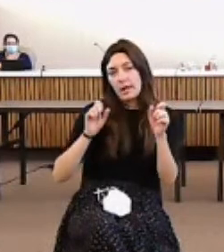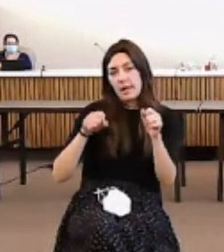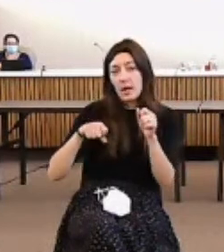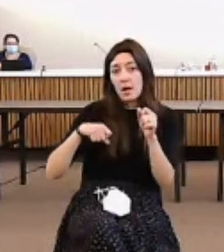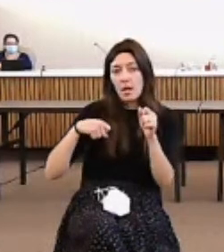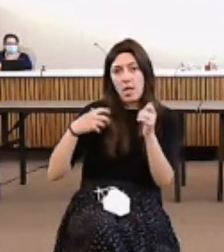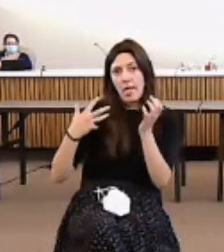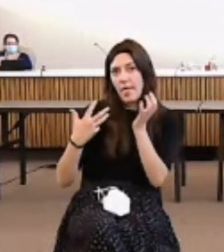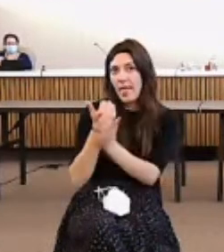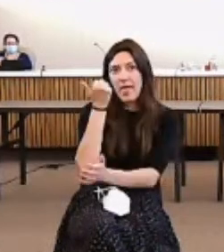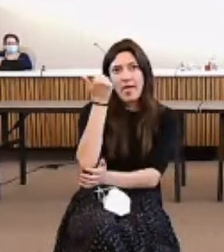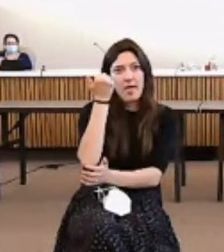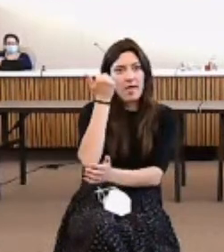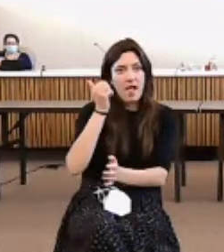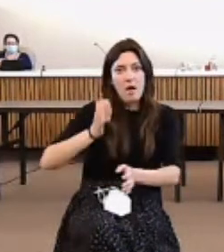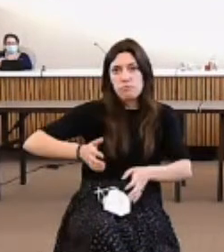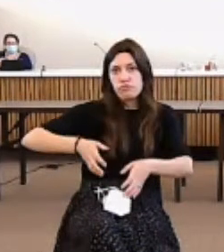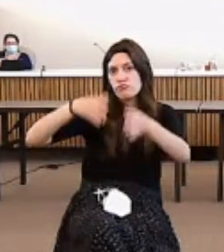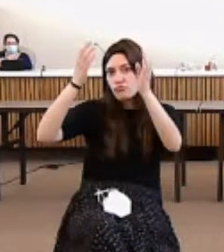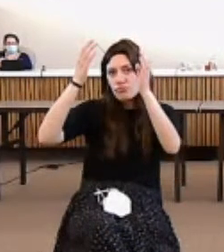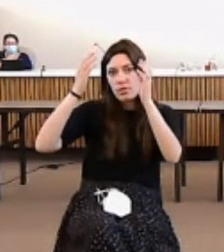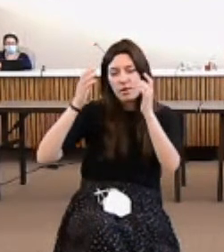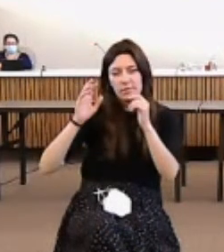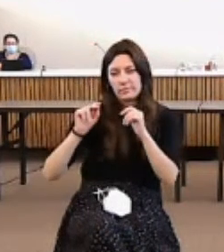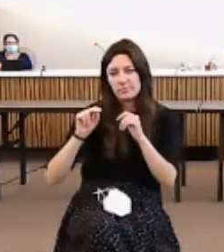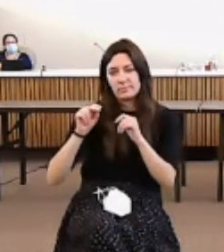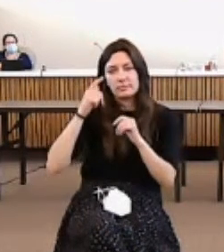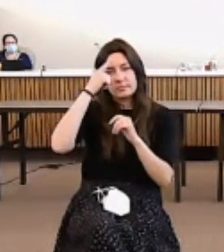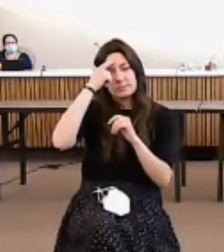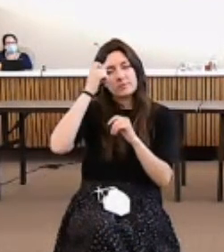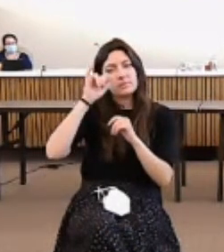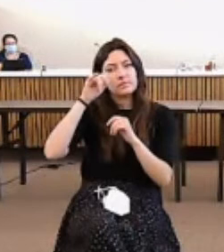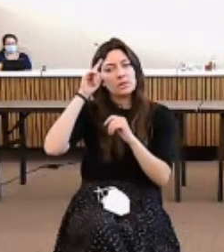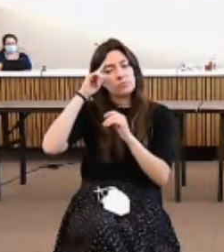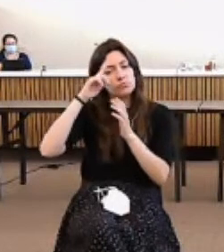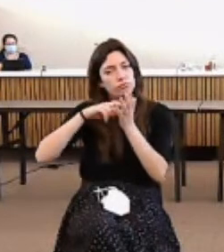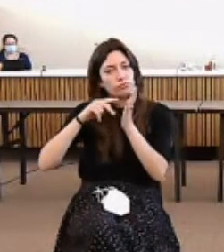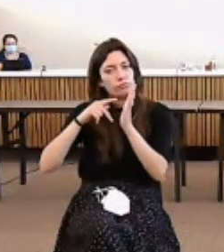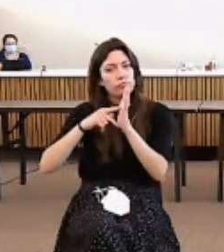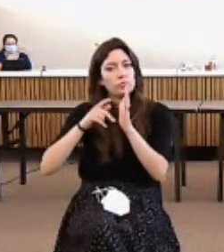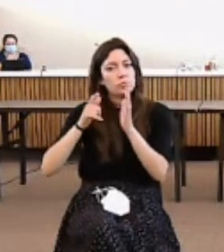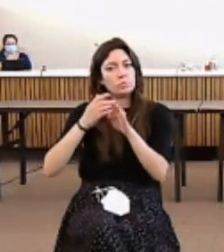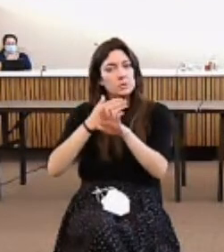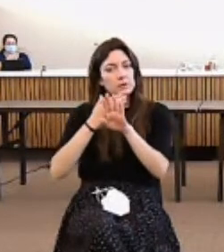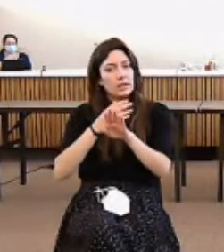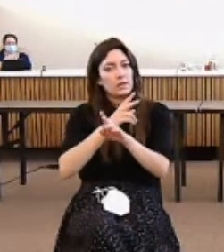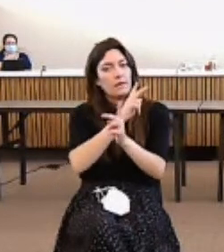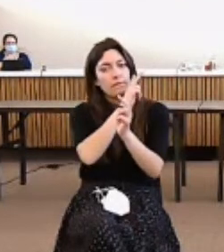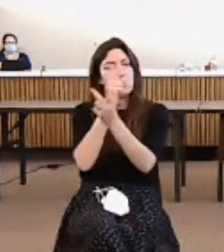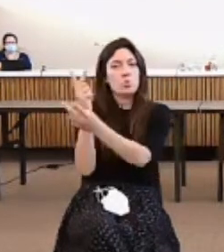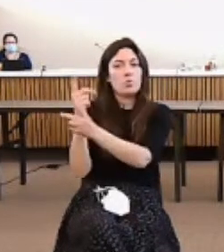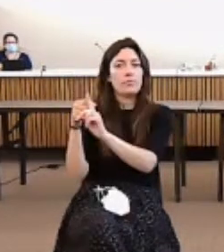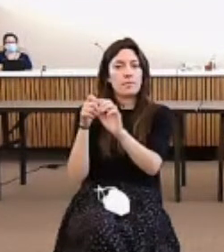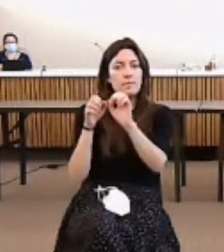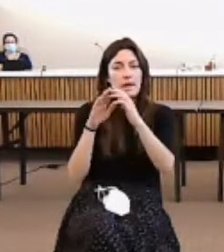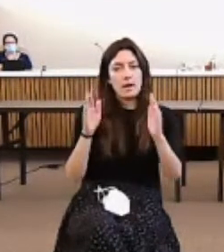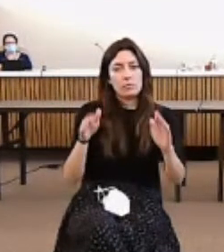so to speak, because again, the original intent was to protect that view shed for the houses to the south. So.